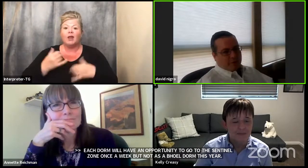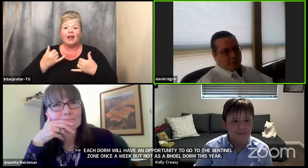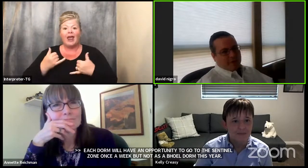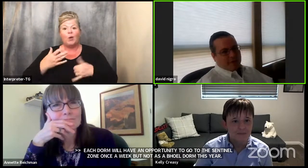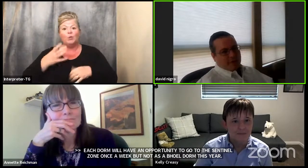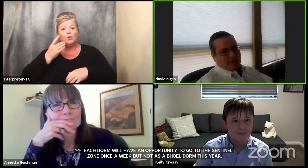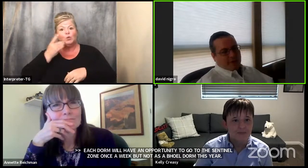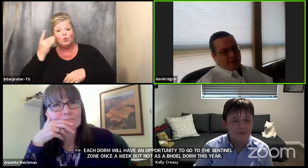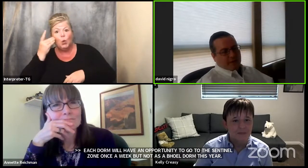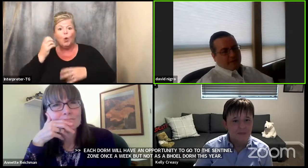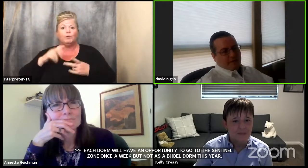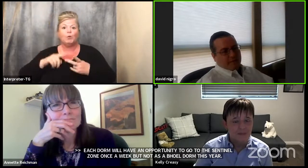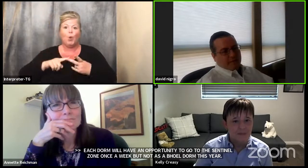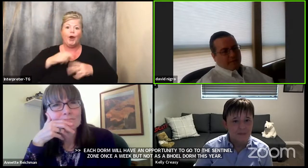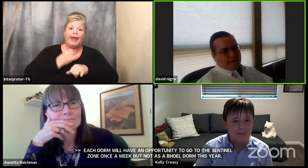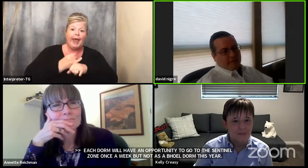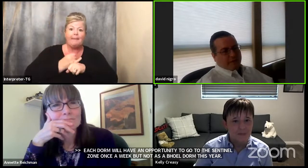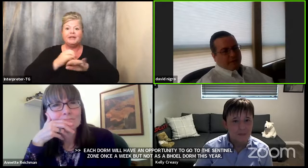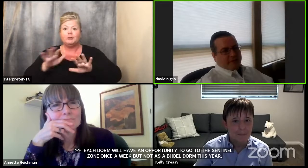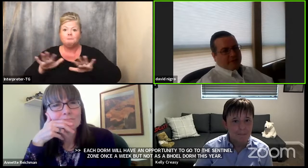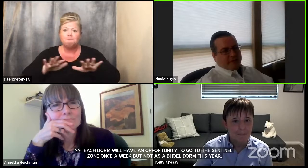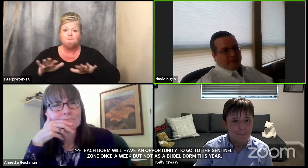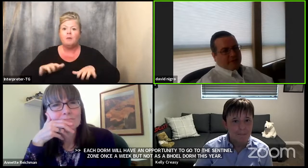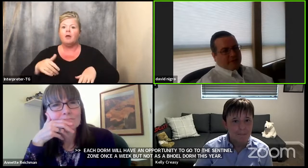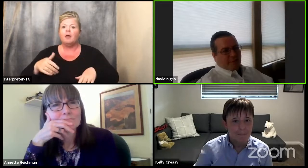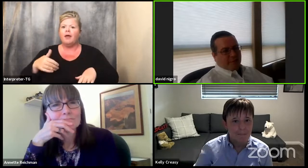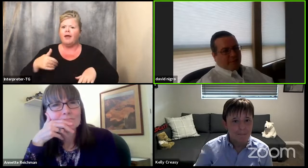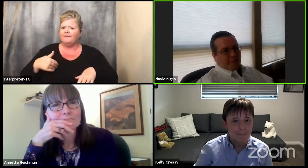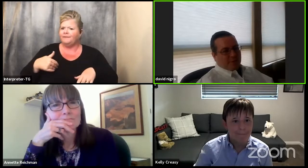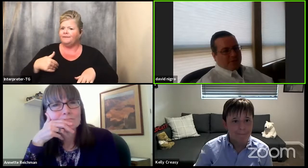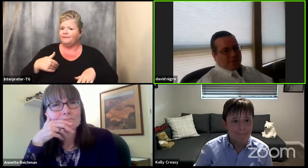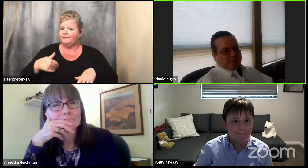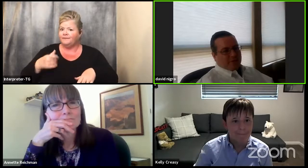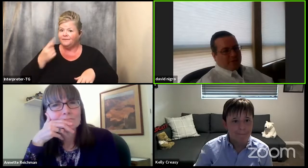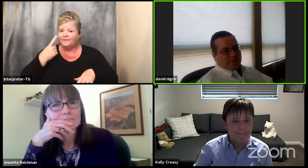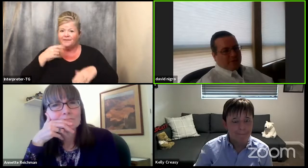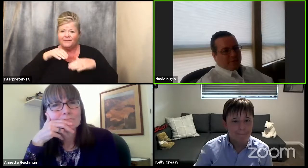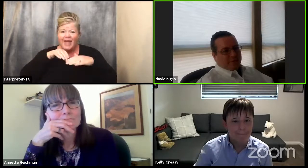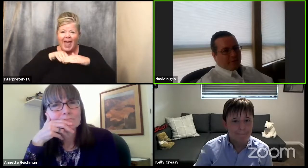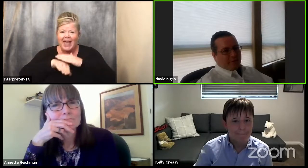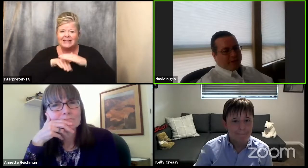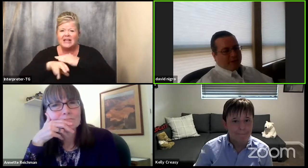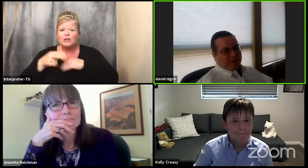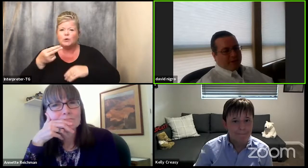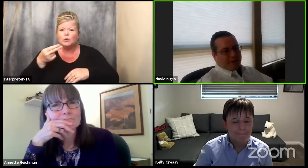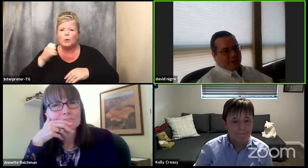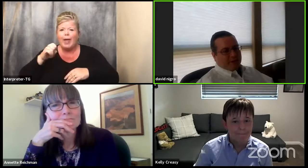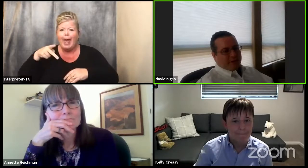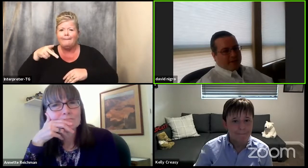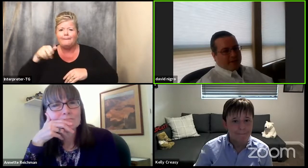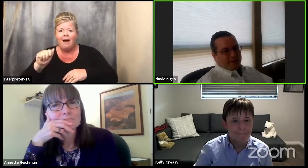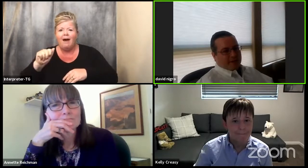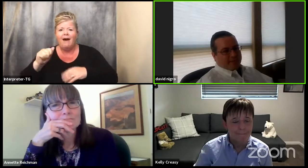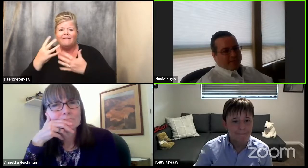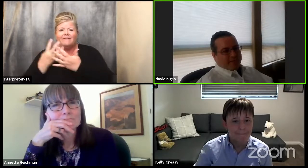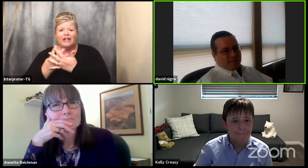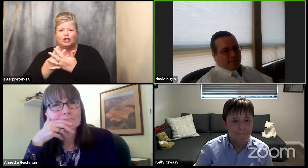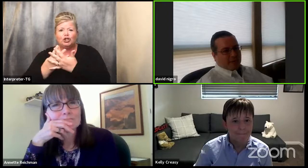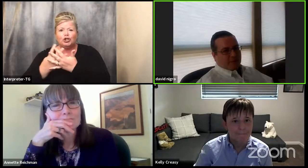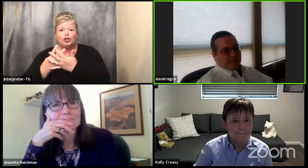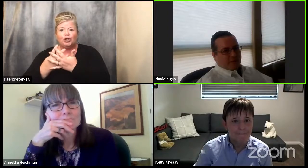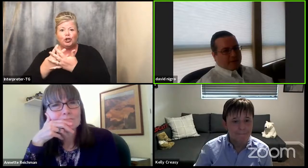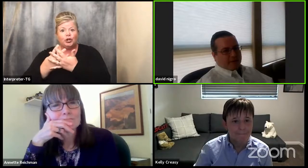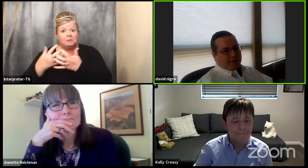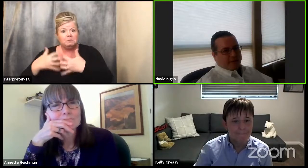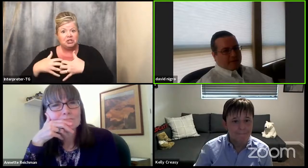or otherwise, do we have any access to HEPA filters in certain areas where we might have